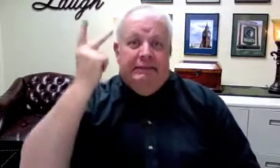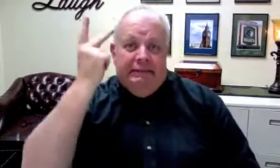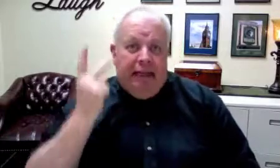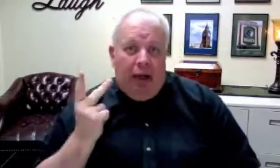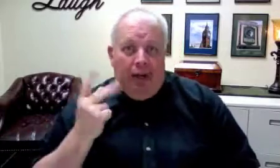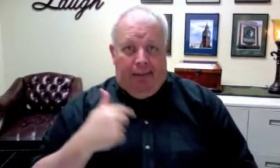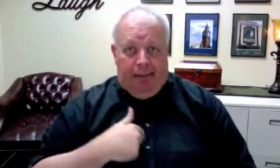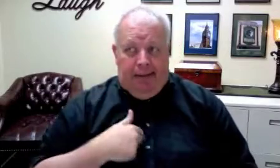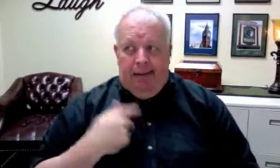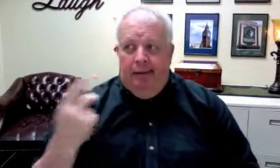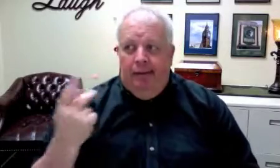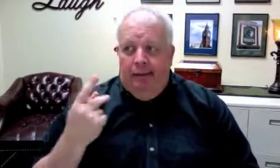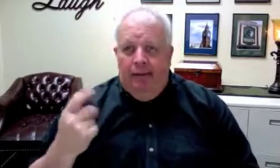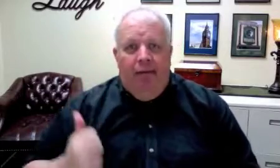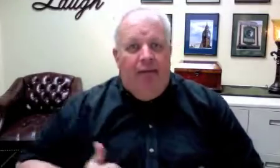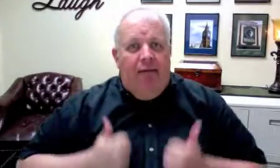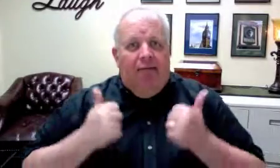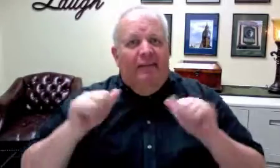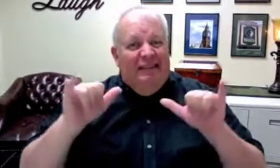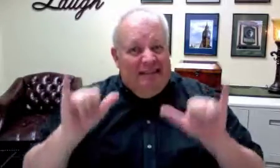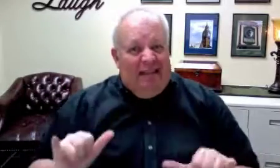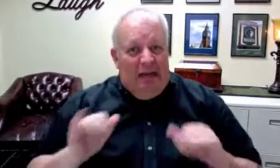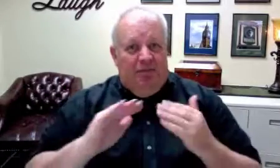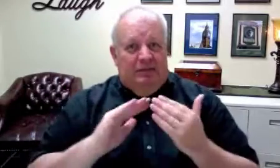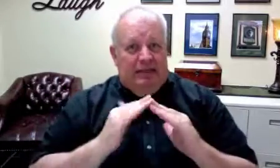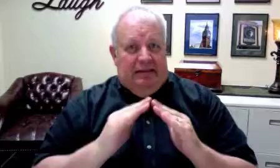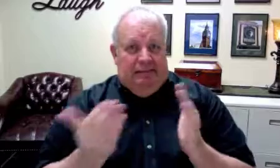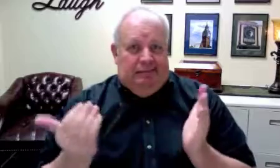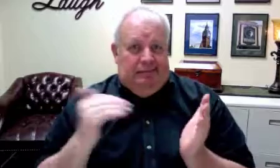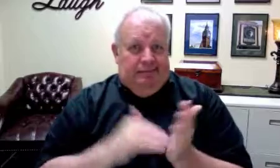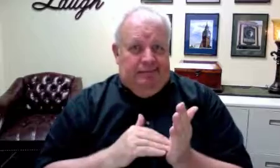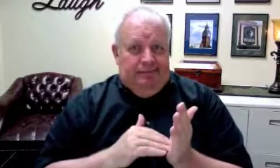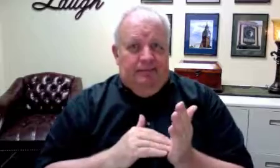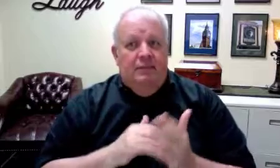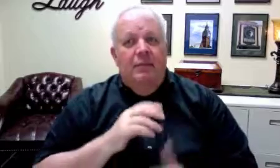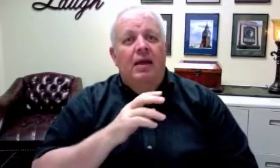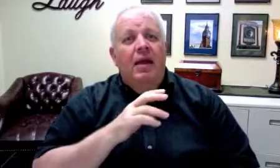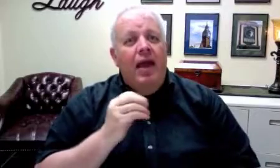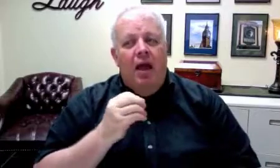city again, and excited to be part of her kids' lives.